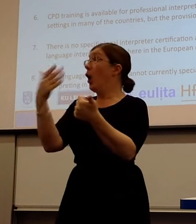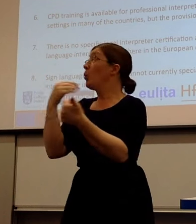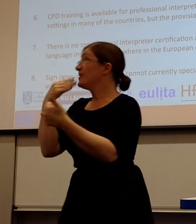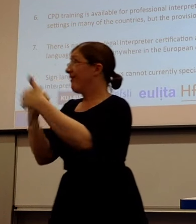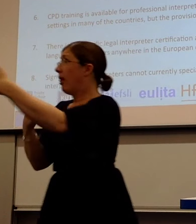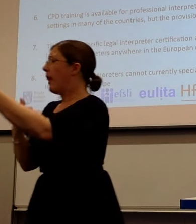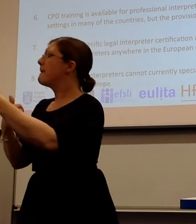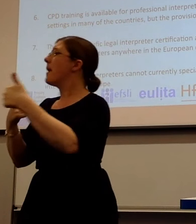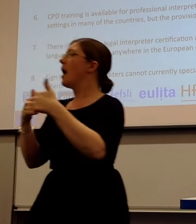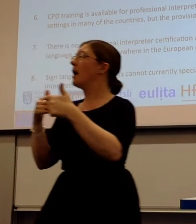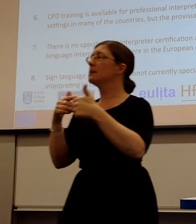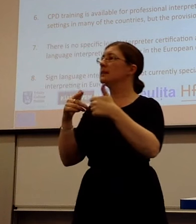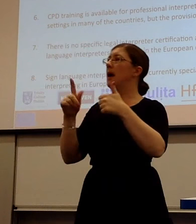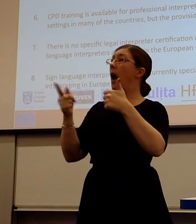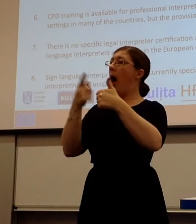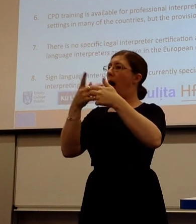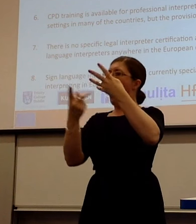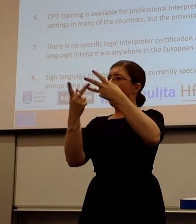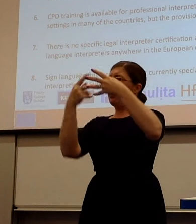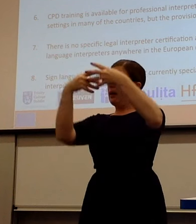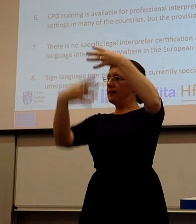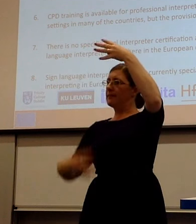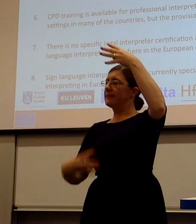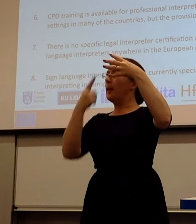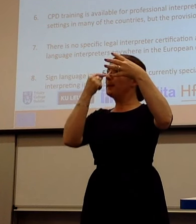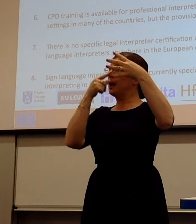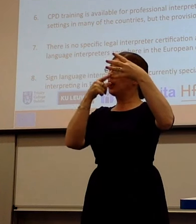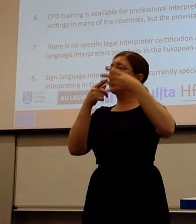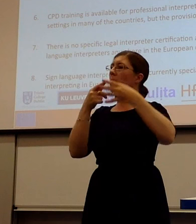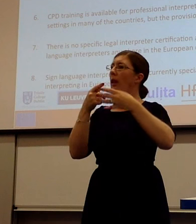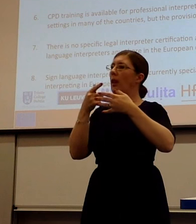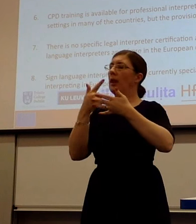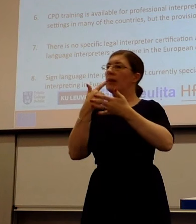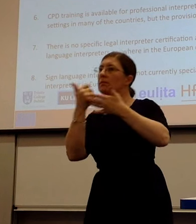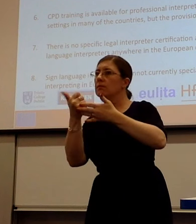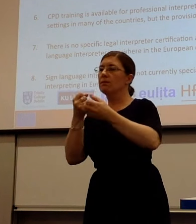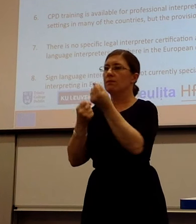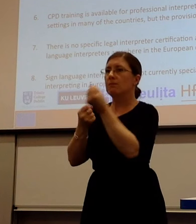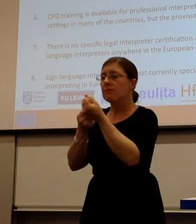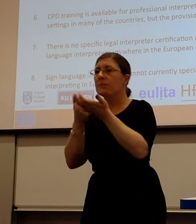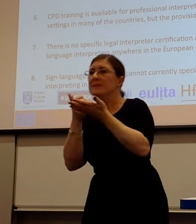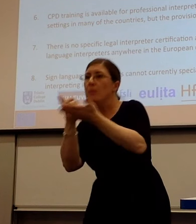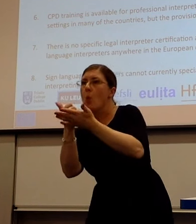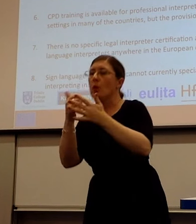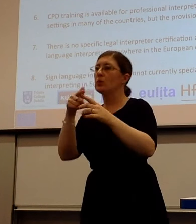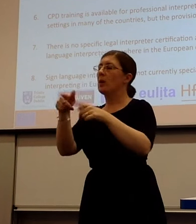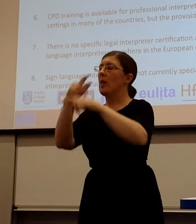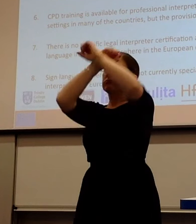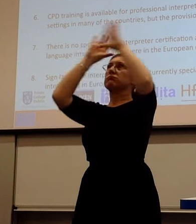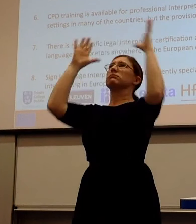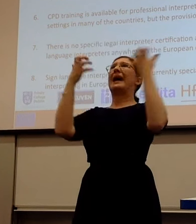the translation for that? And I completely agree that that's useful, but we all know there's a lot more to working in legal settings than just